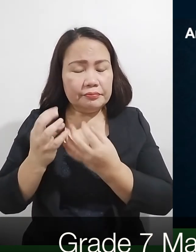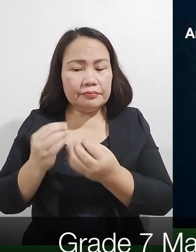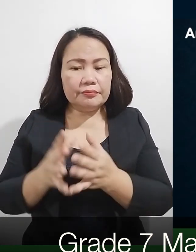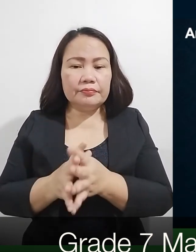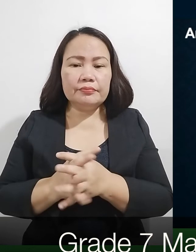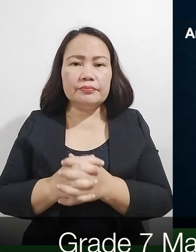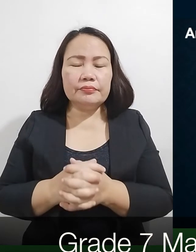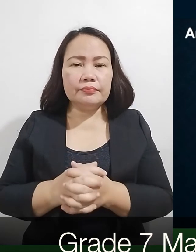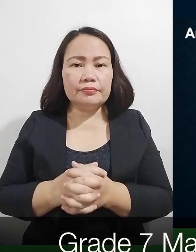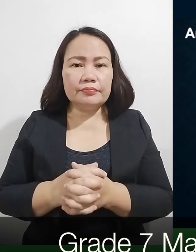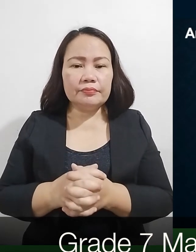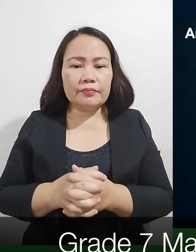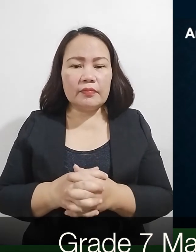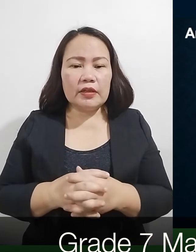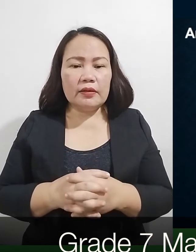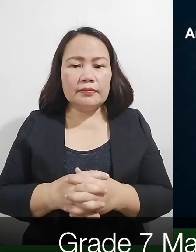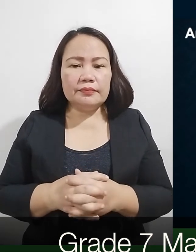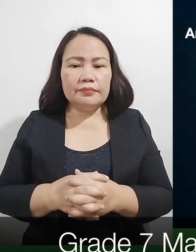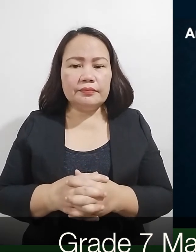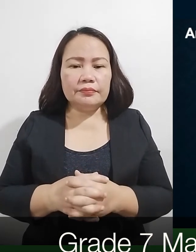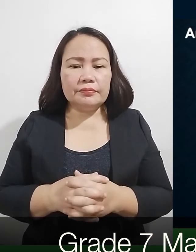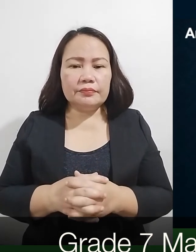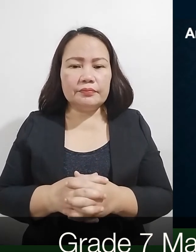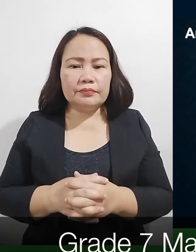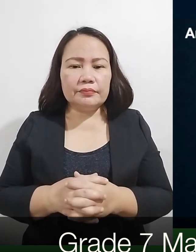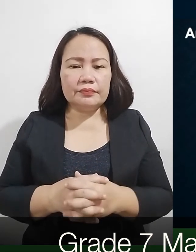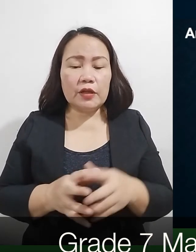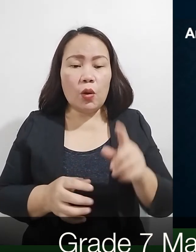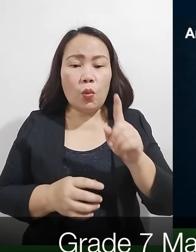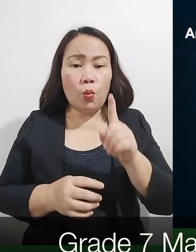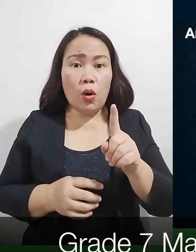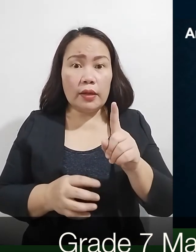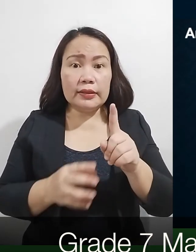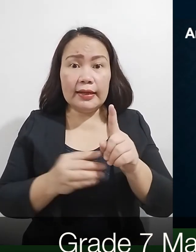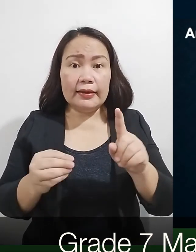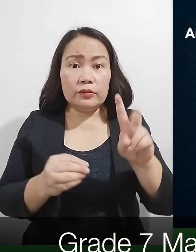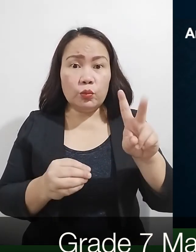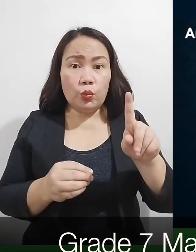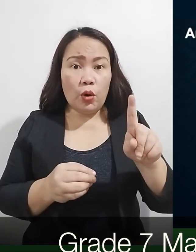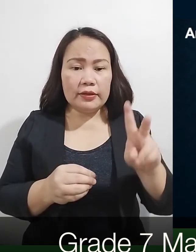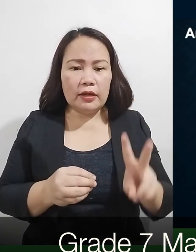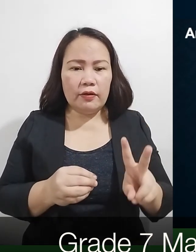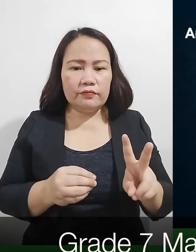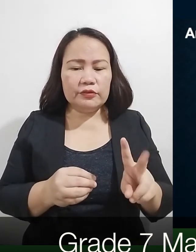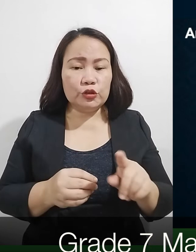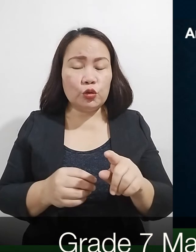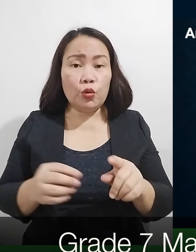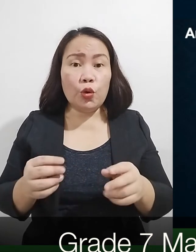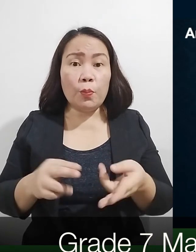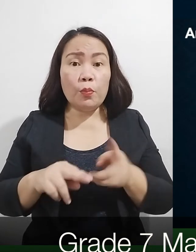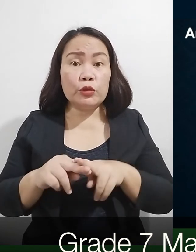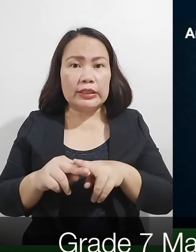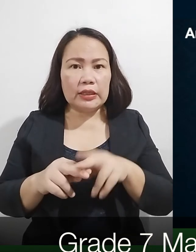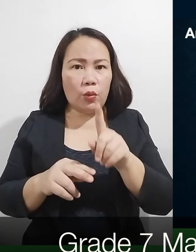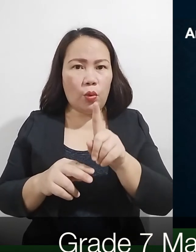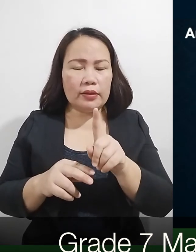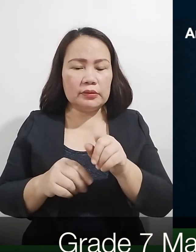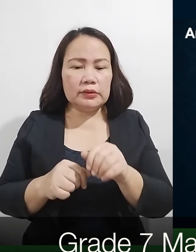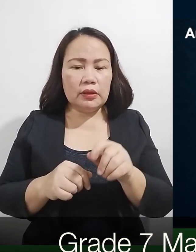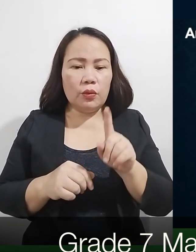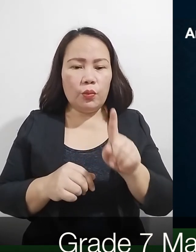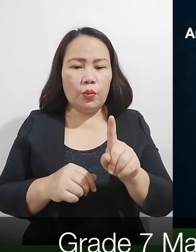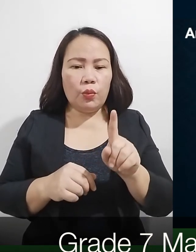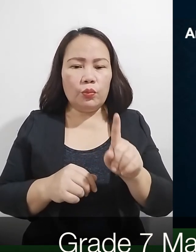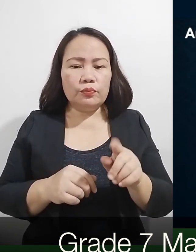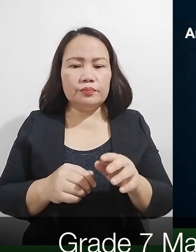largest o yung pinakamarami. So, dito siya. So, 3/2 is actually 1 and 1/2. So, dito yan.